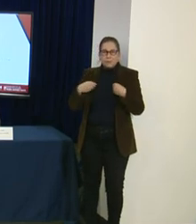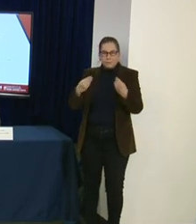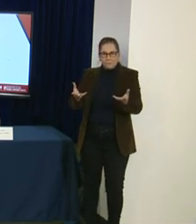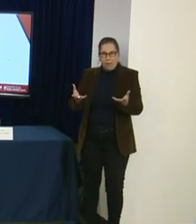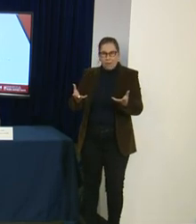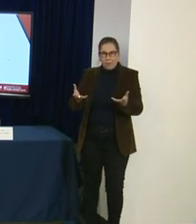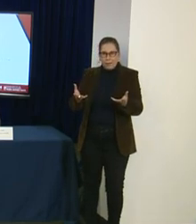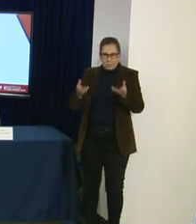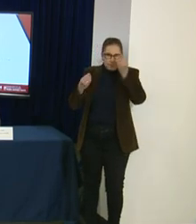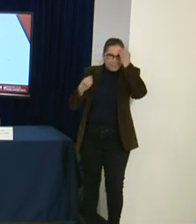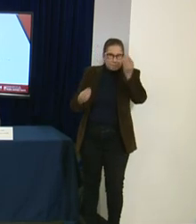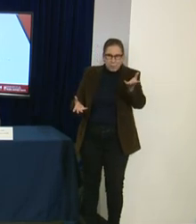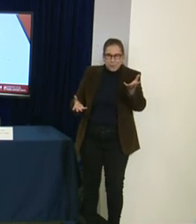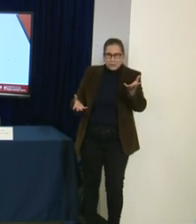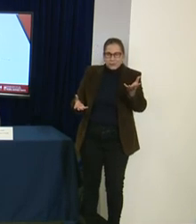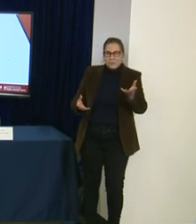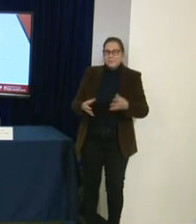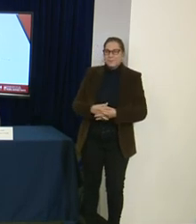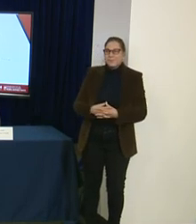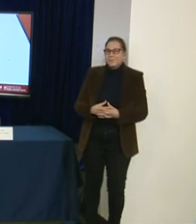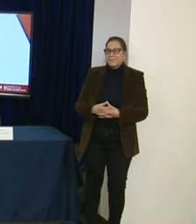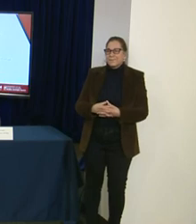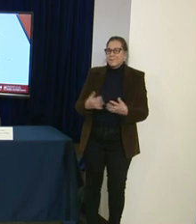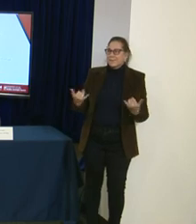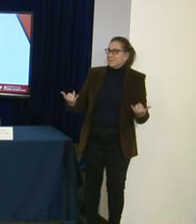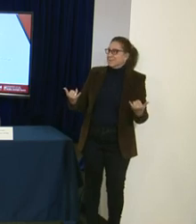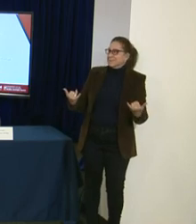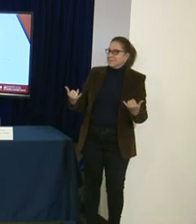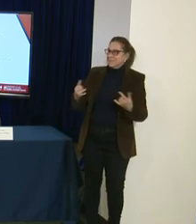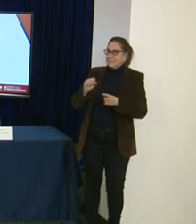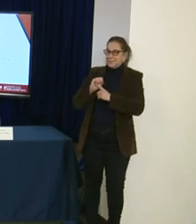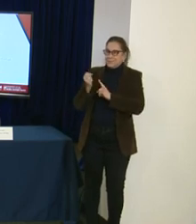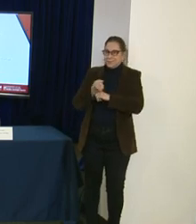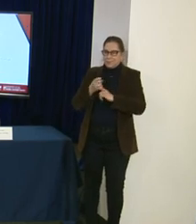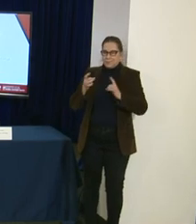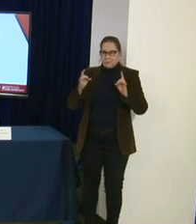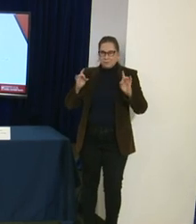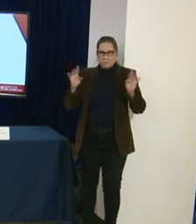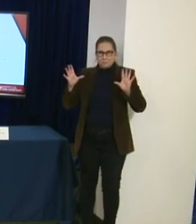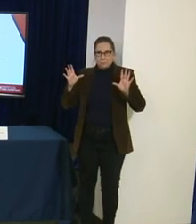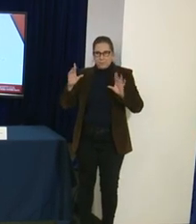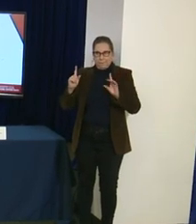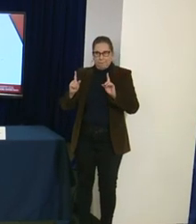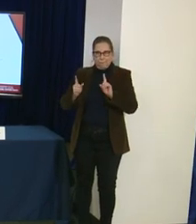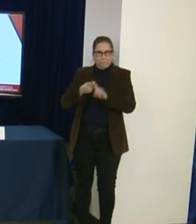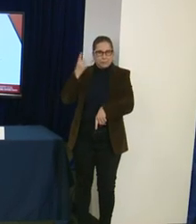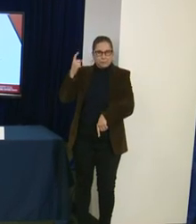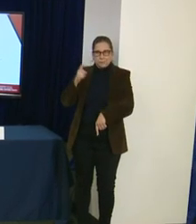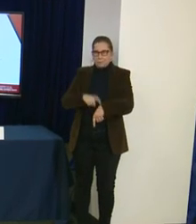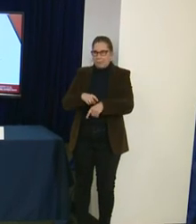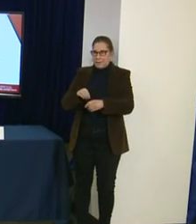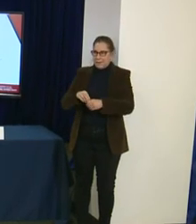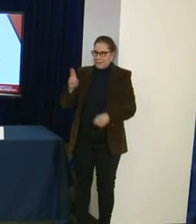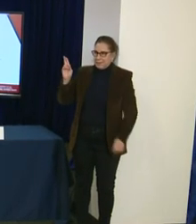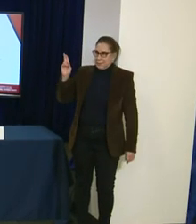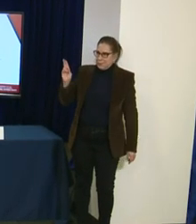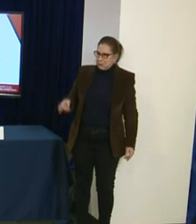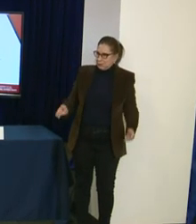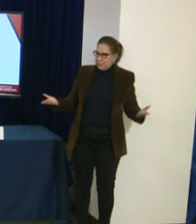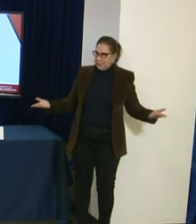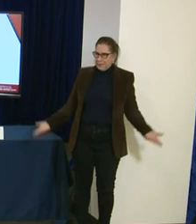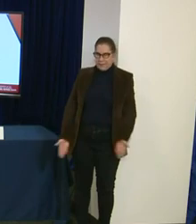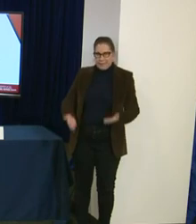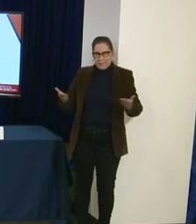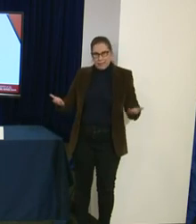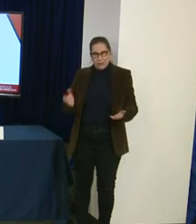an unprecedented situation in our city, in our nation, and indeed in the world. And it is